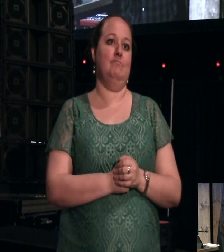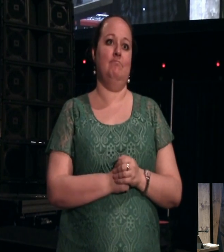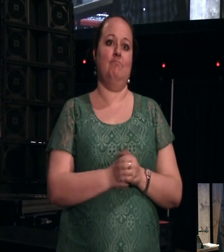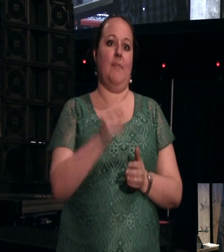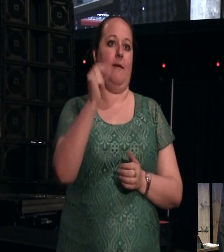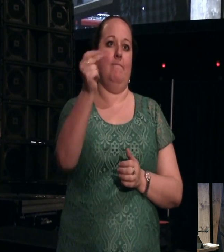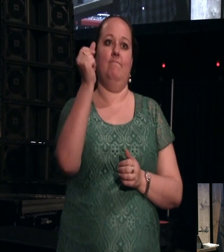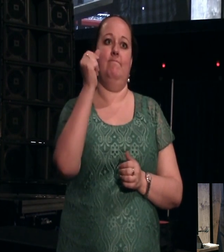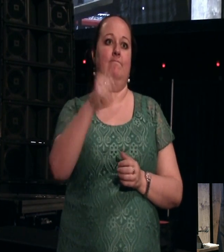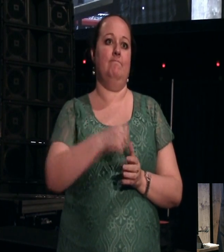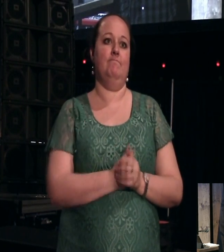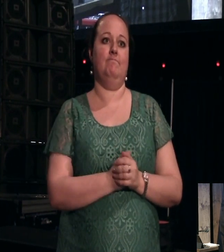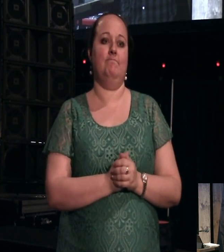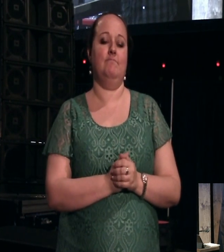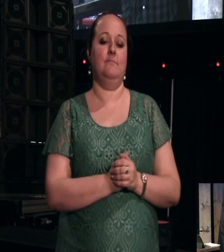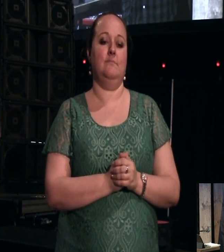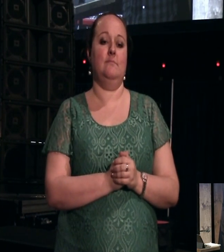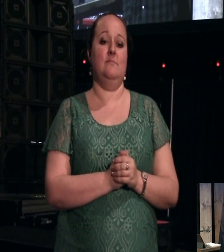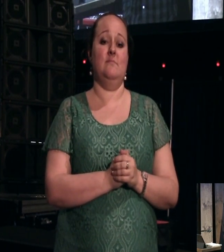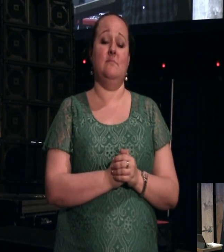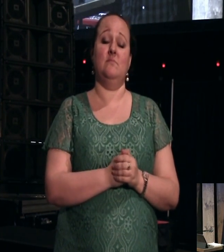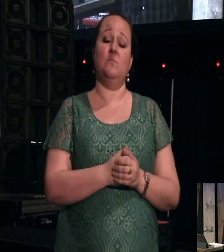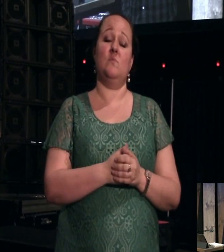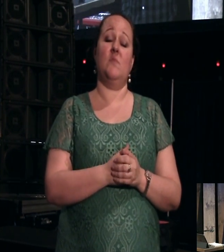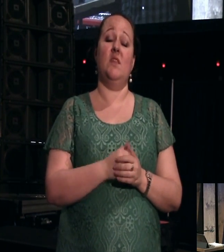And it just happens overnight.